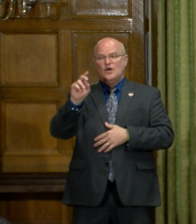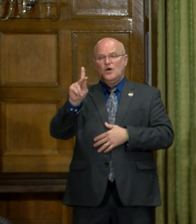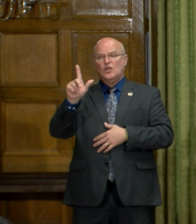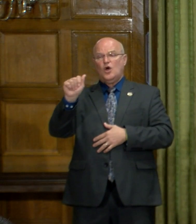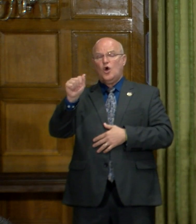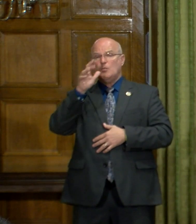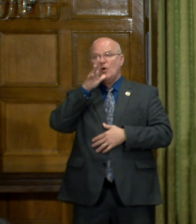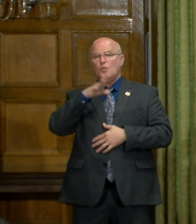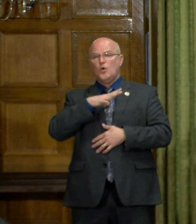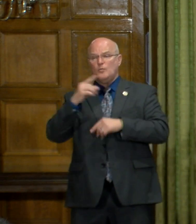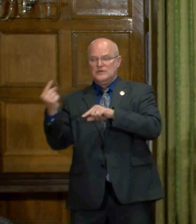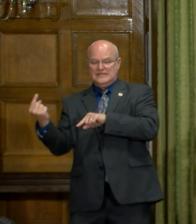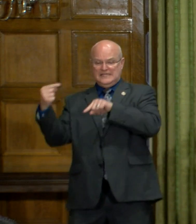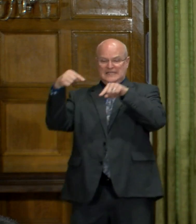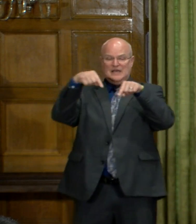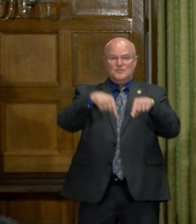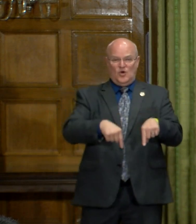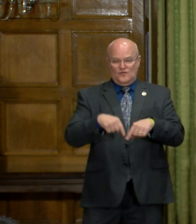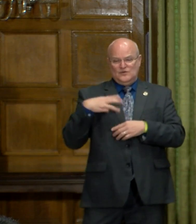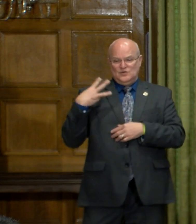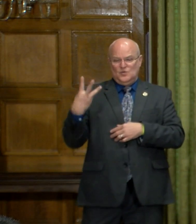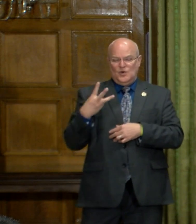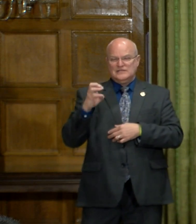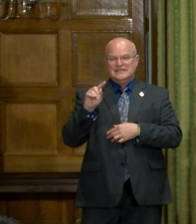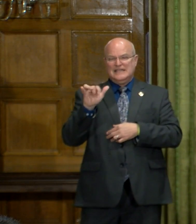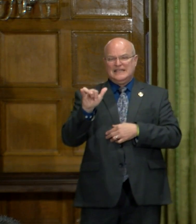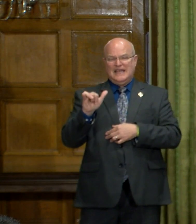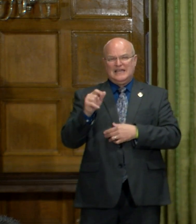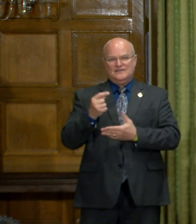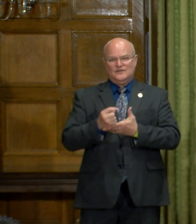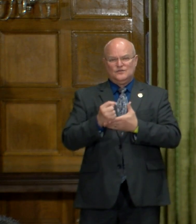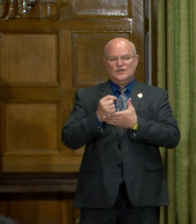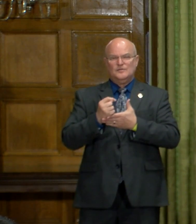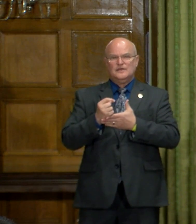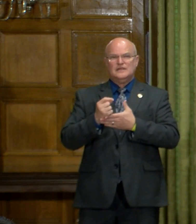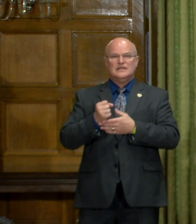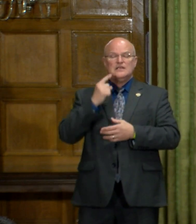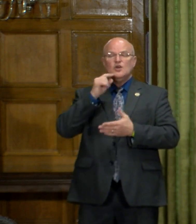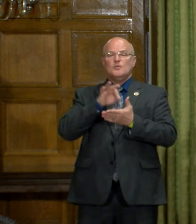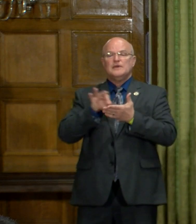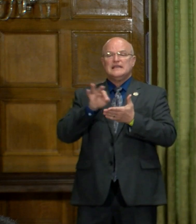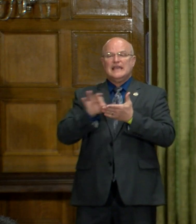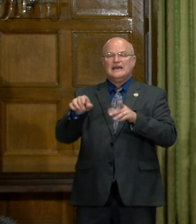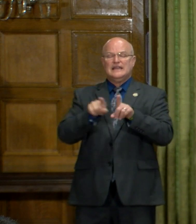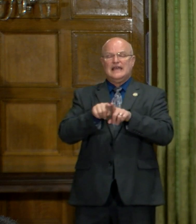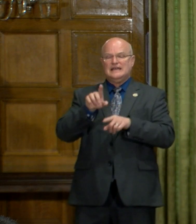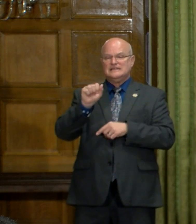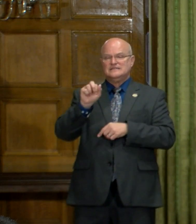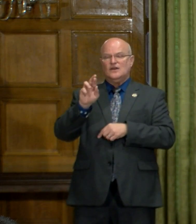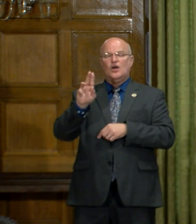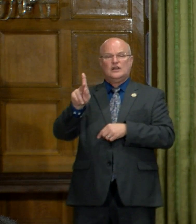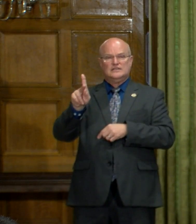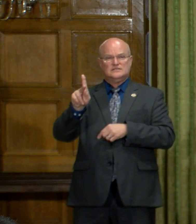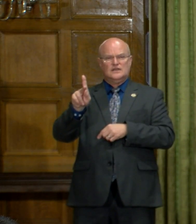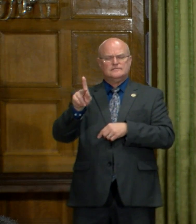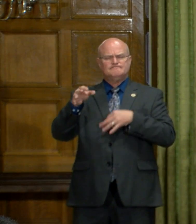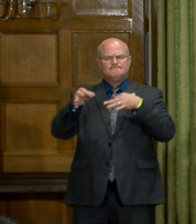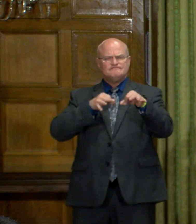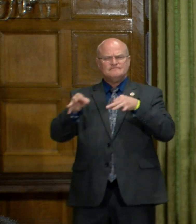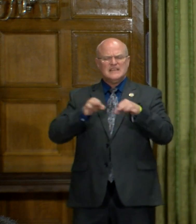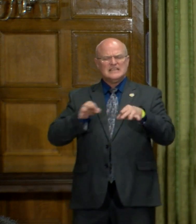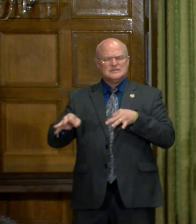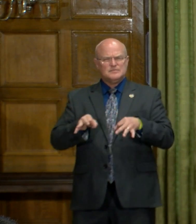Oklahoma woman who had come over to Washington County for treatment, and so we're told that she will be counted as an Arkansas death. So can you explain